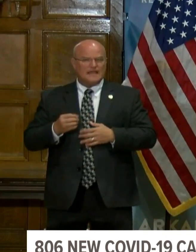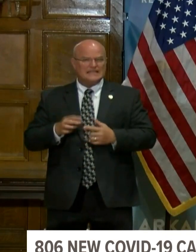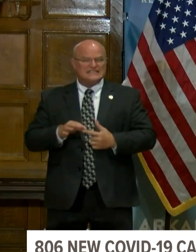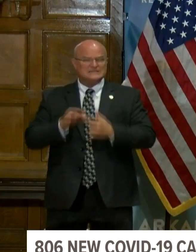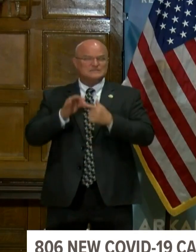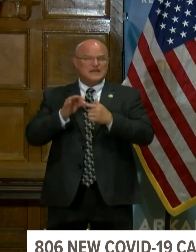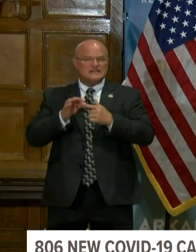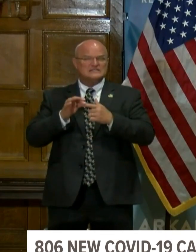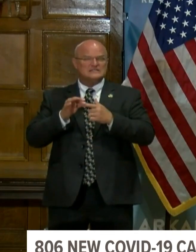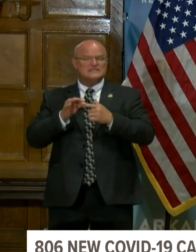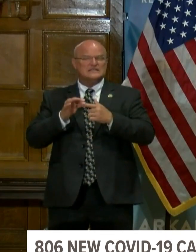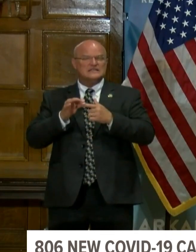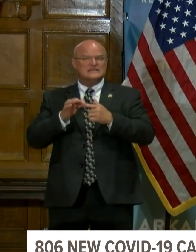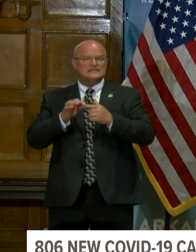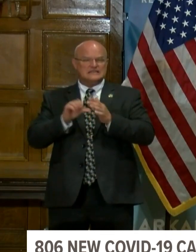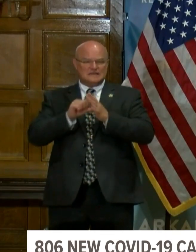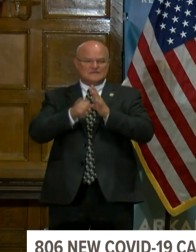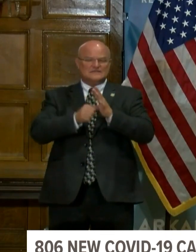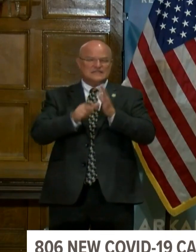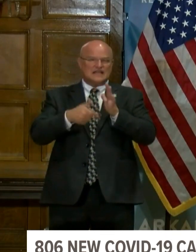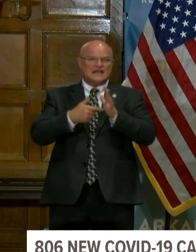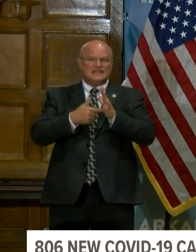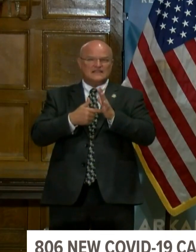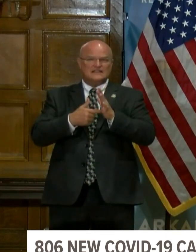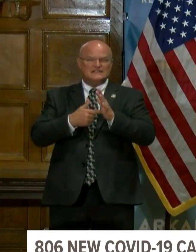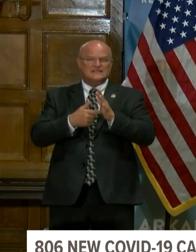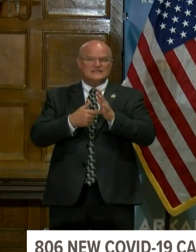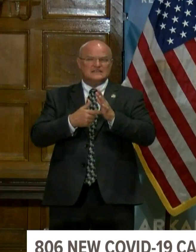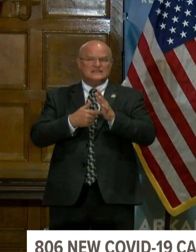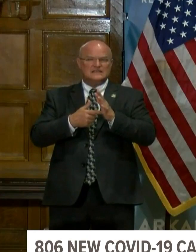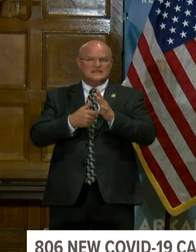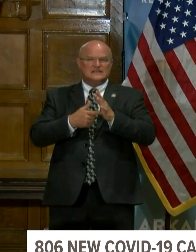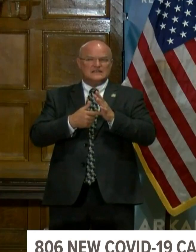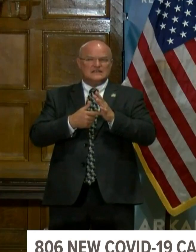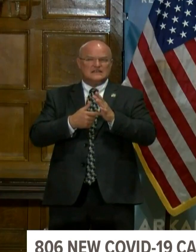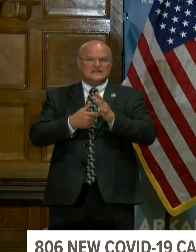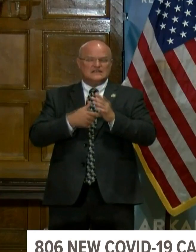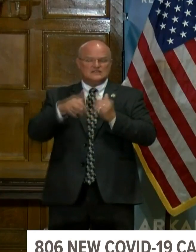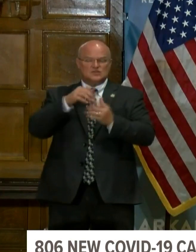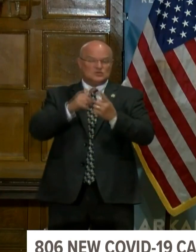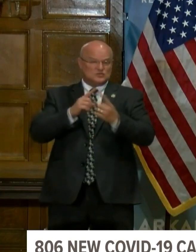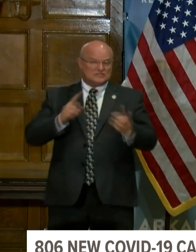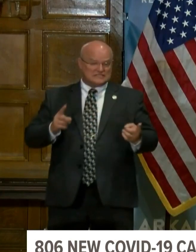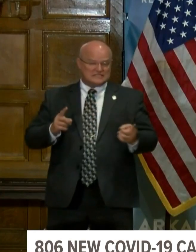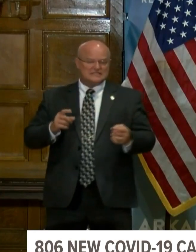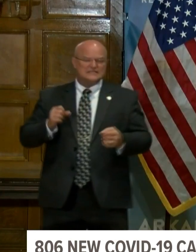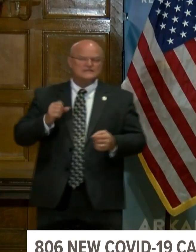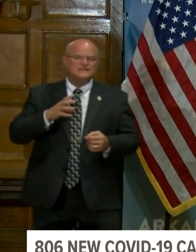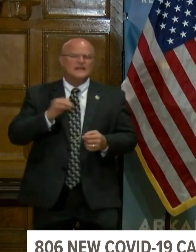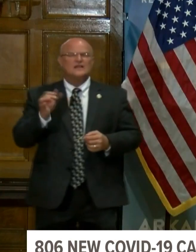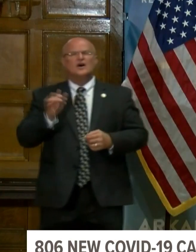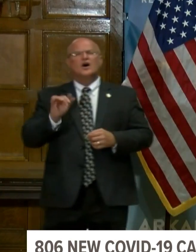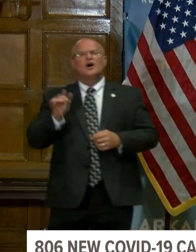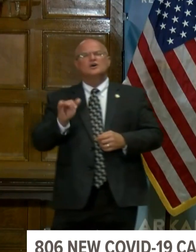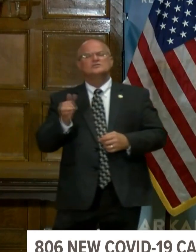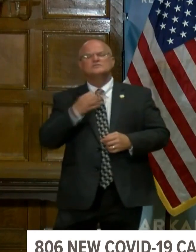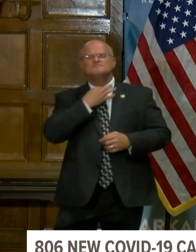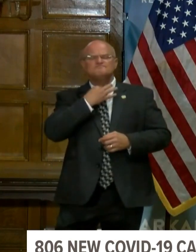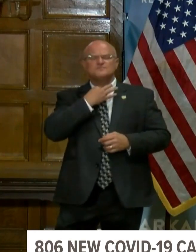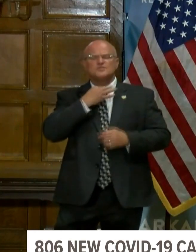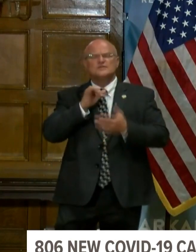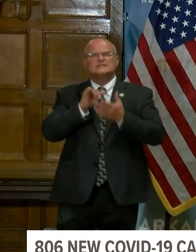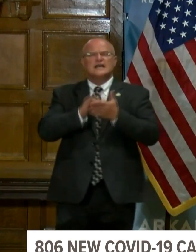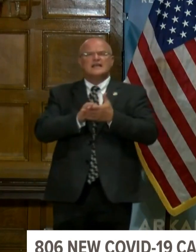Especially given the size of the district and constraints on social distancing there. And also, is just